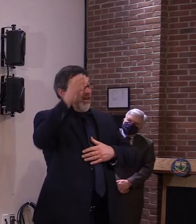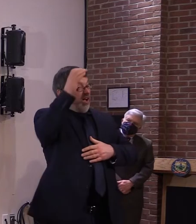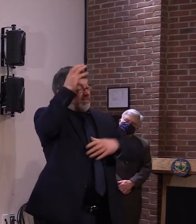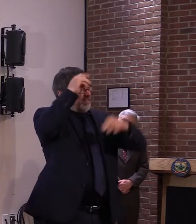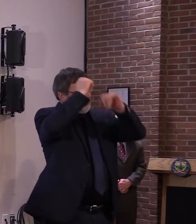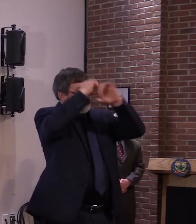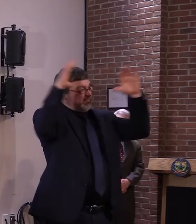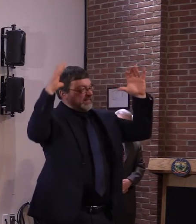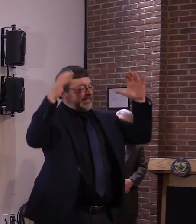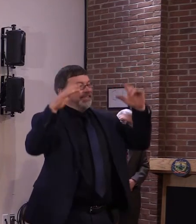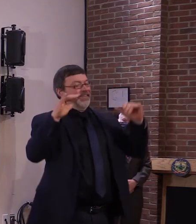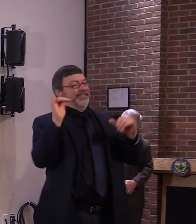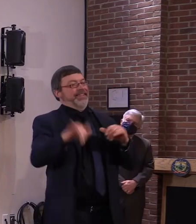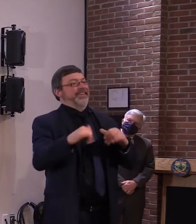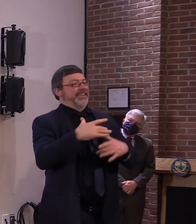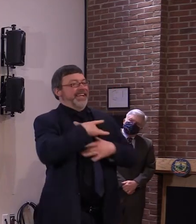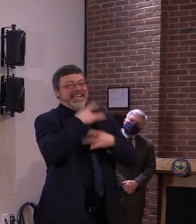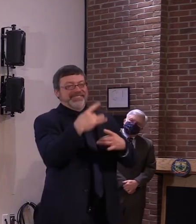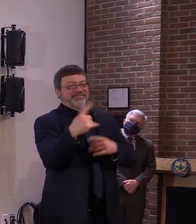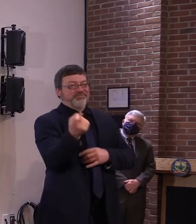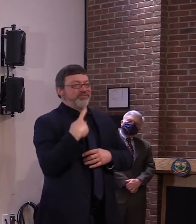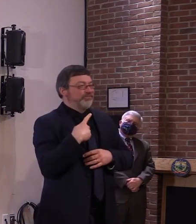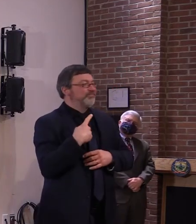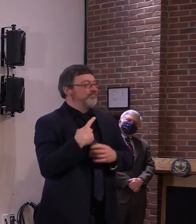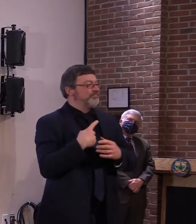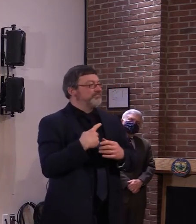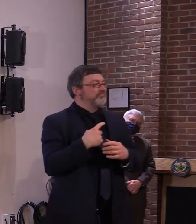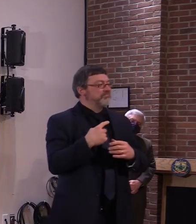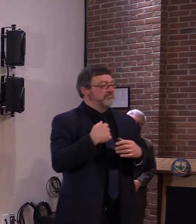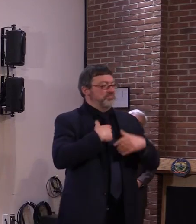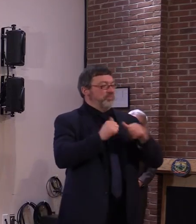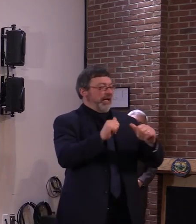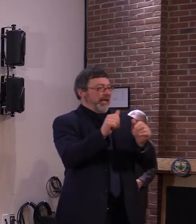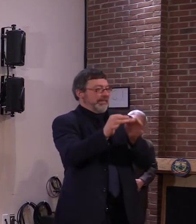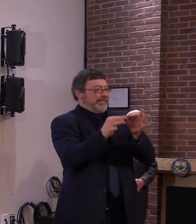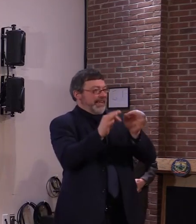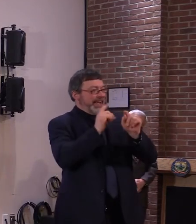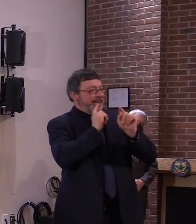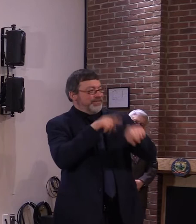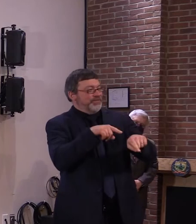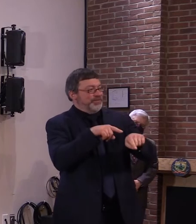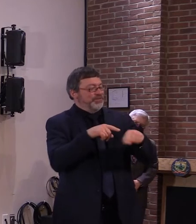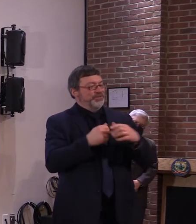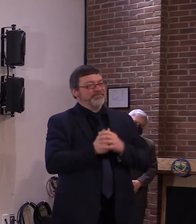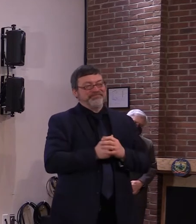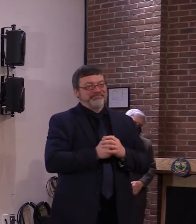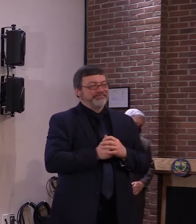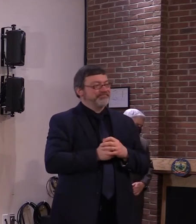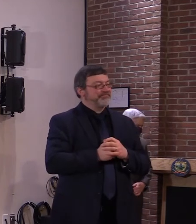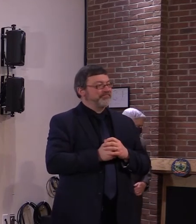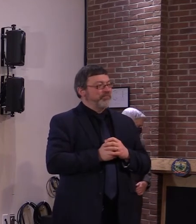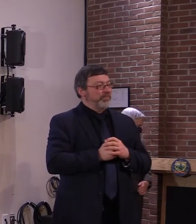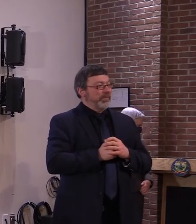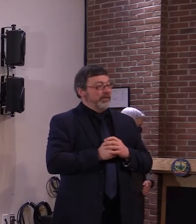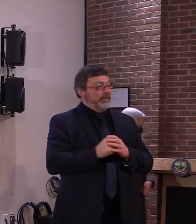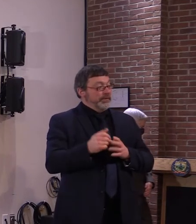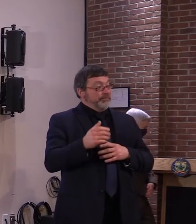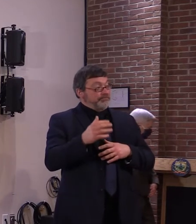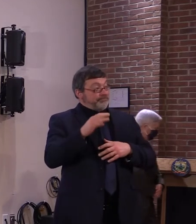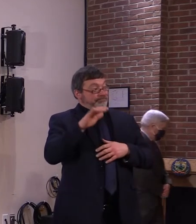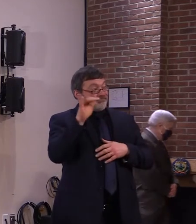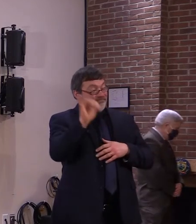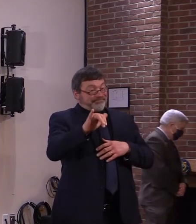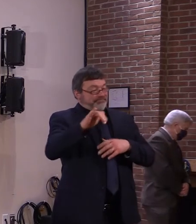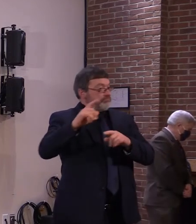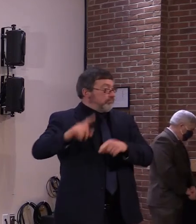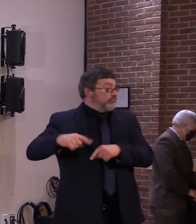me give it a try you know through every event every emergency that we've seen over history there